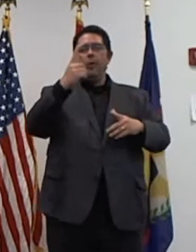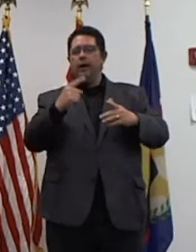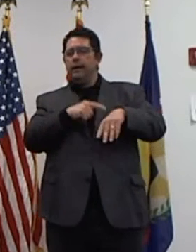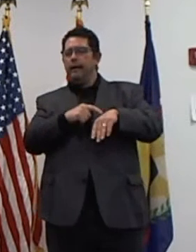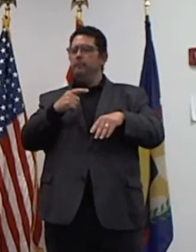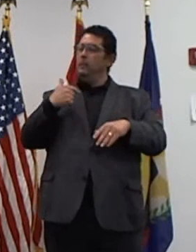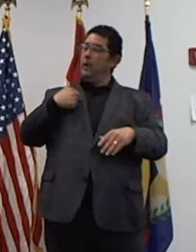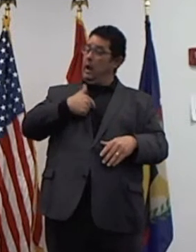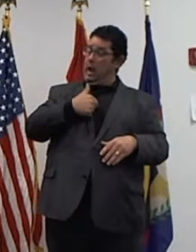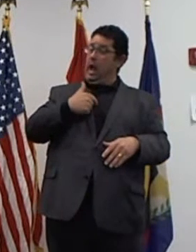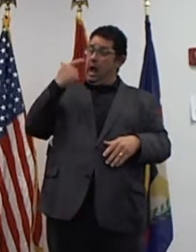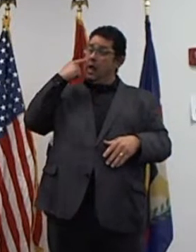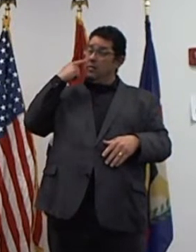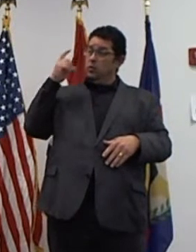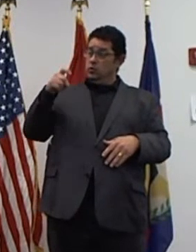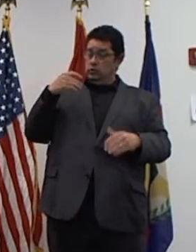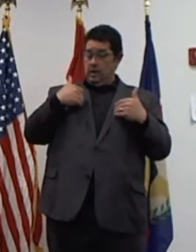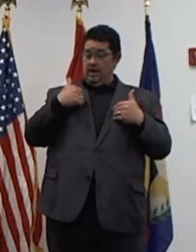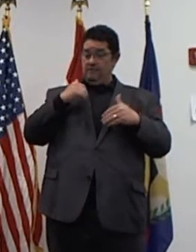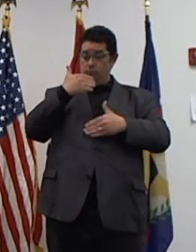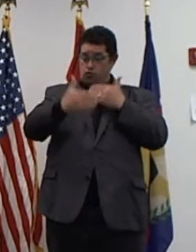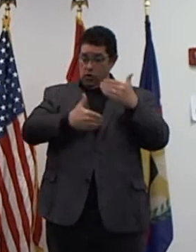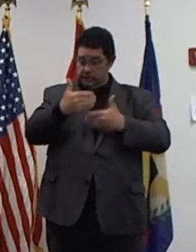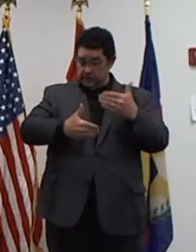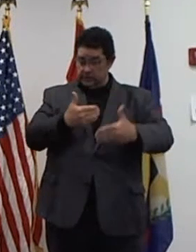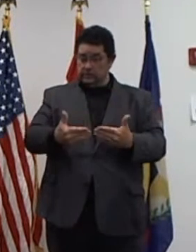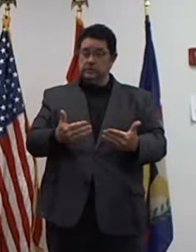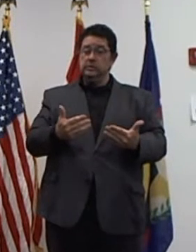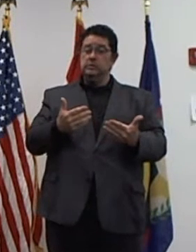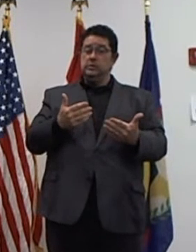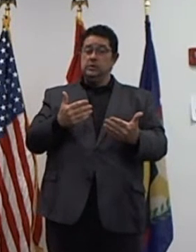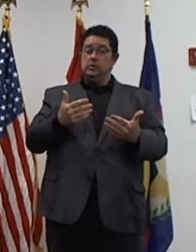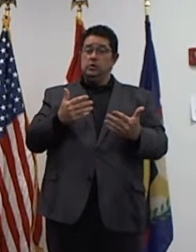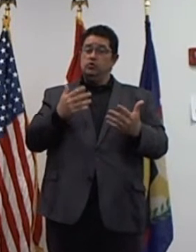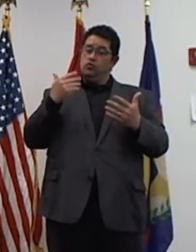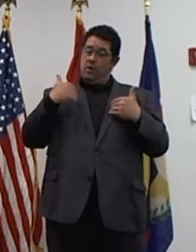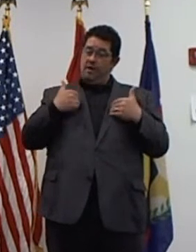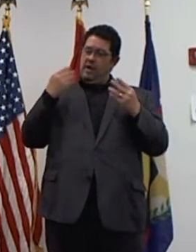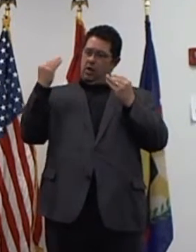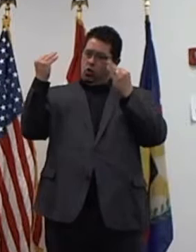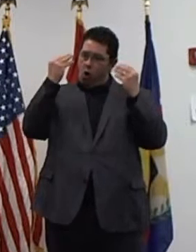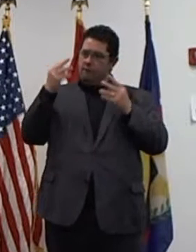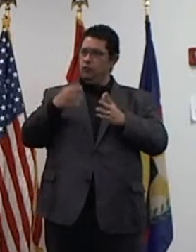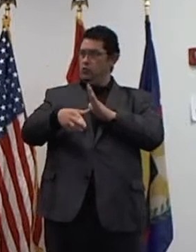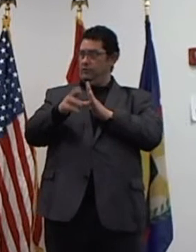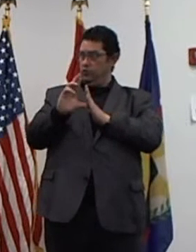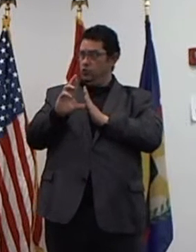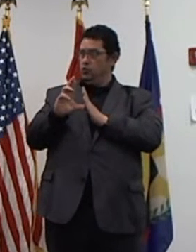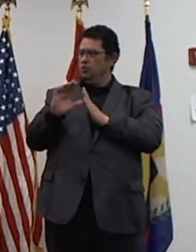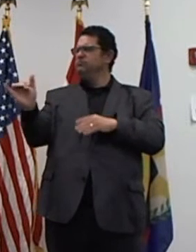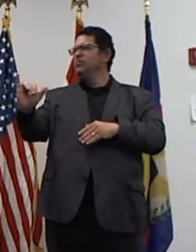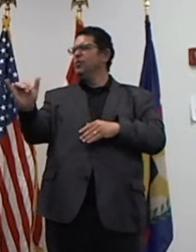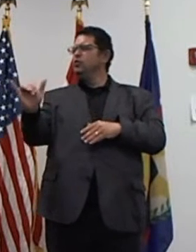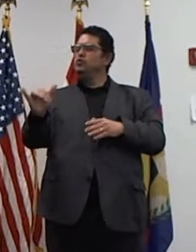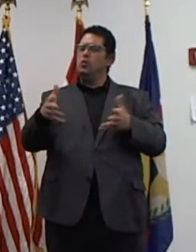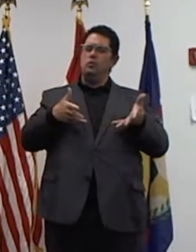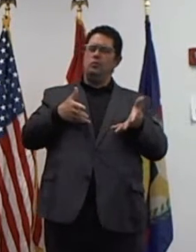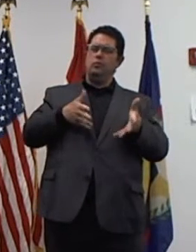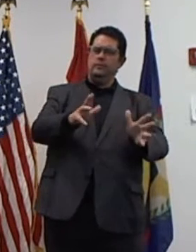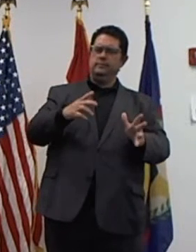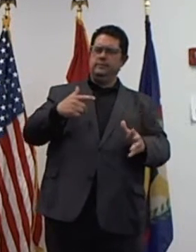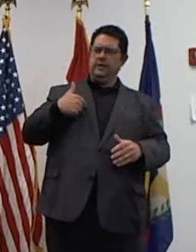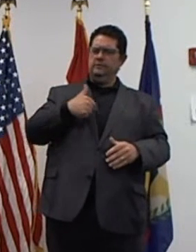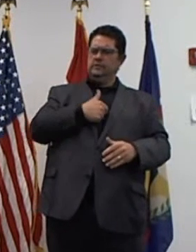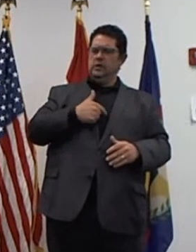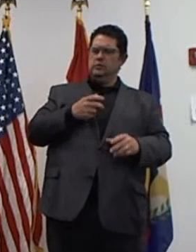process, and we should have a process to just have a thoughtful review. And then it also gives us an